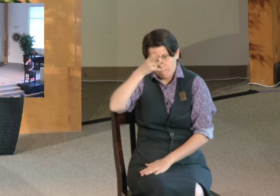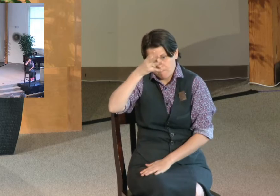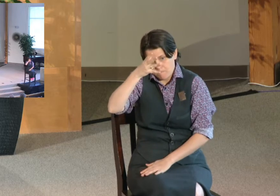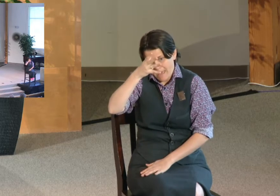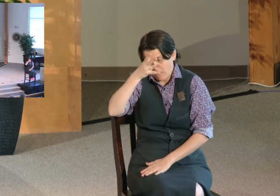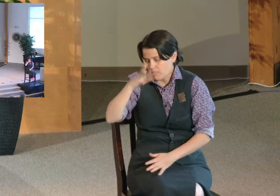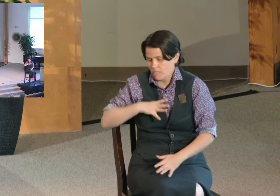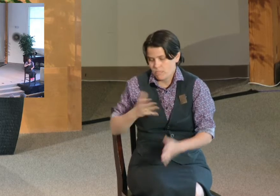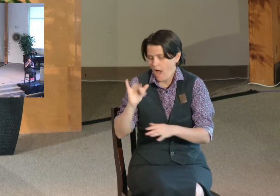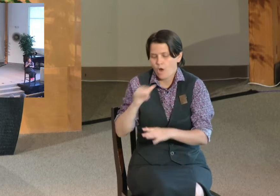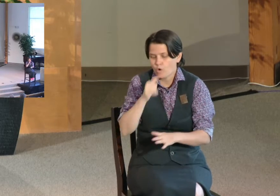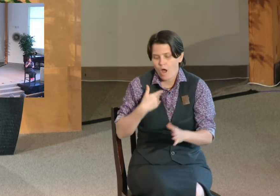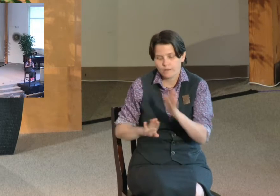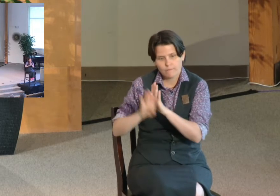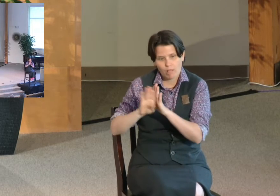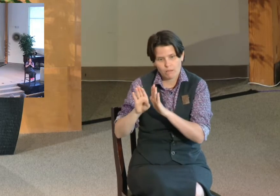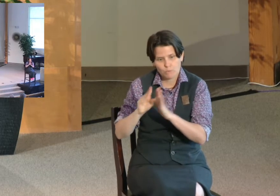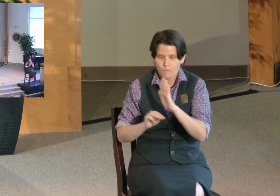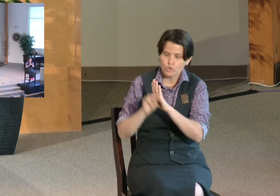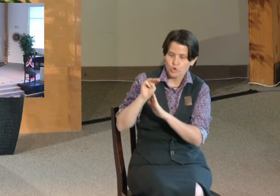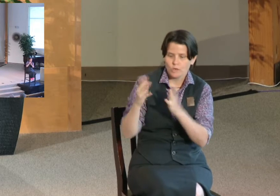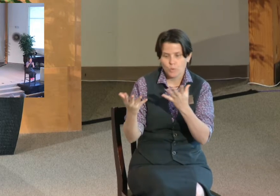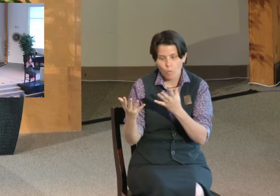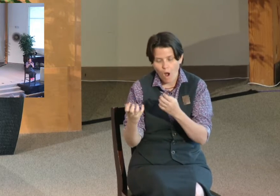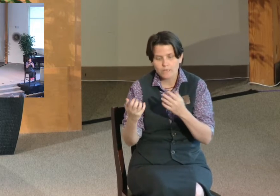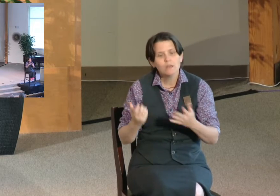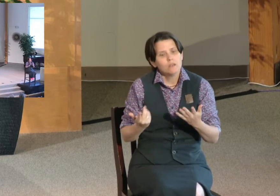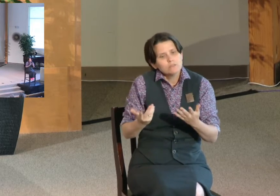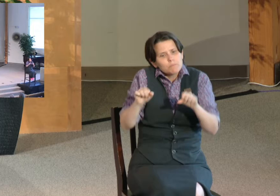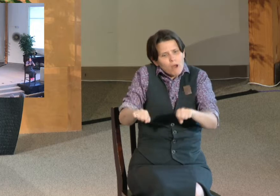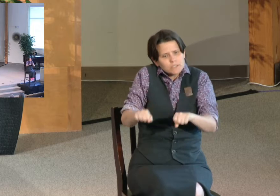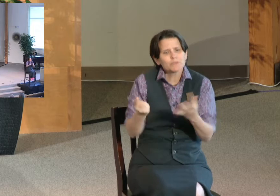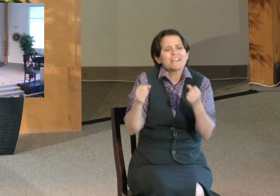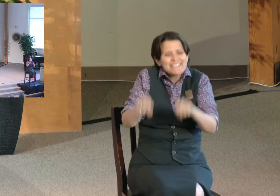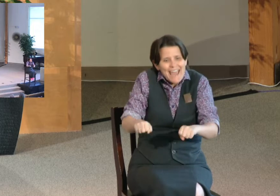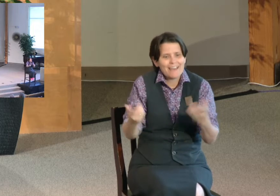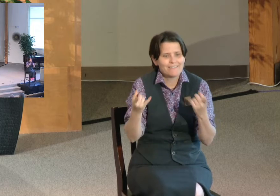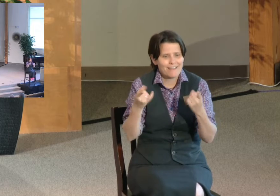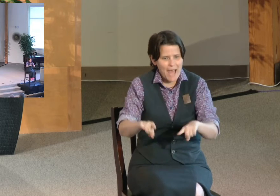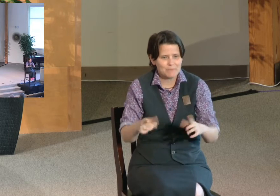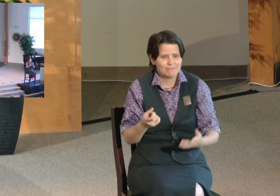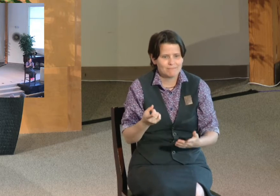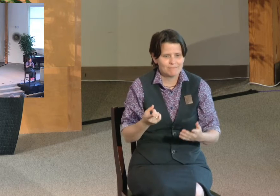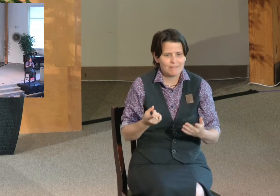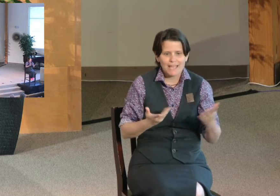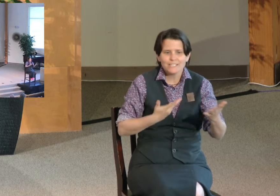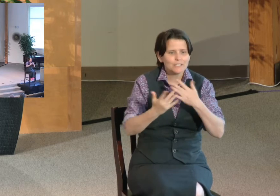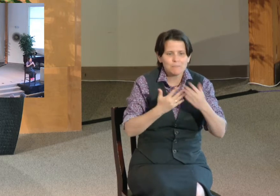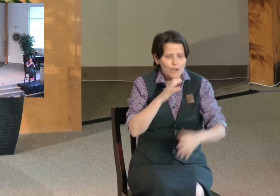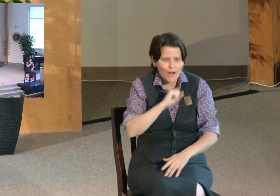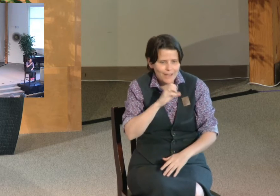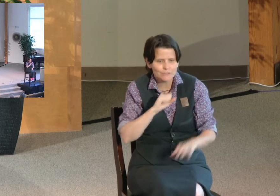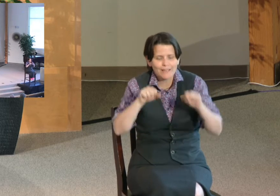So today, as you celebrate Father's Day, I'm asking you to make peace with whomever your father was or was not. And